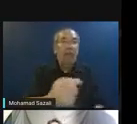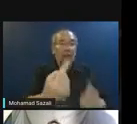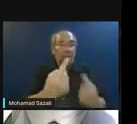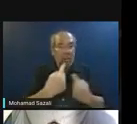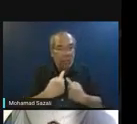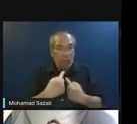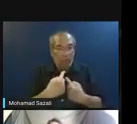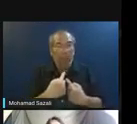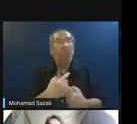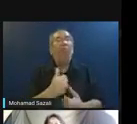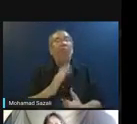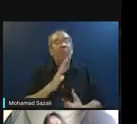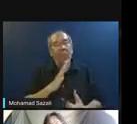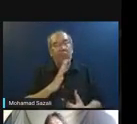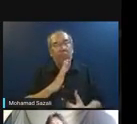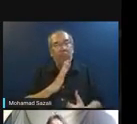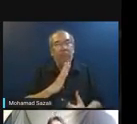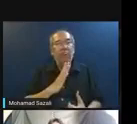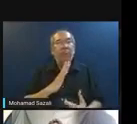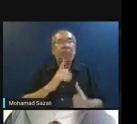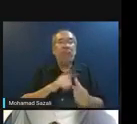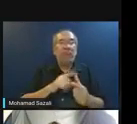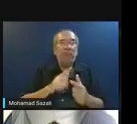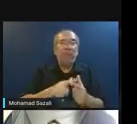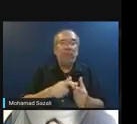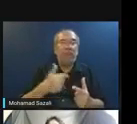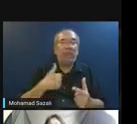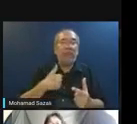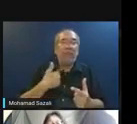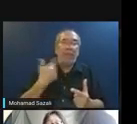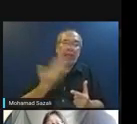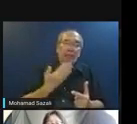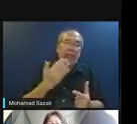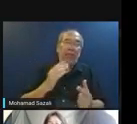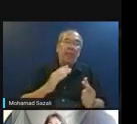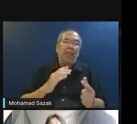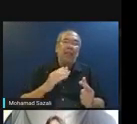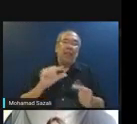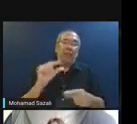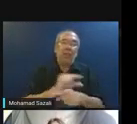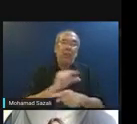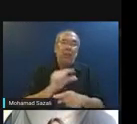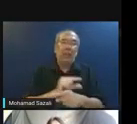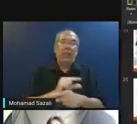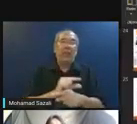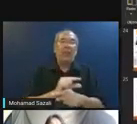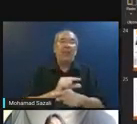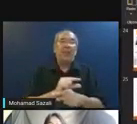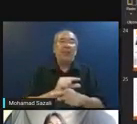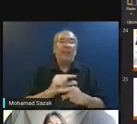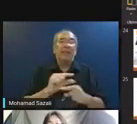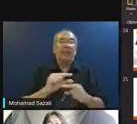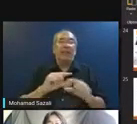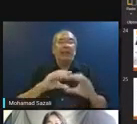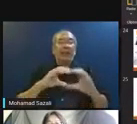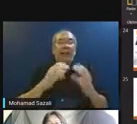So if you have question, please ask. Okay, if you keep quiet, we do not know whether you understand it or not.